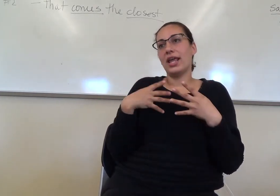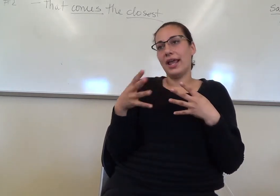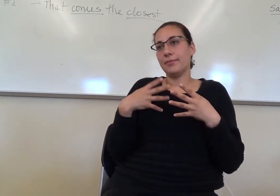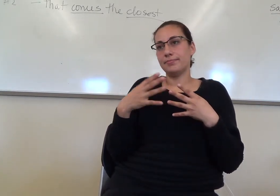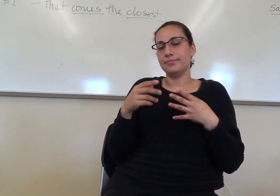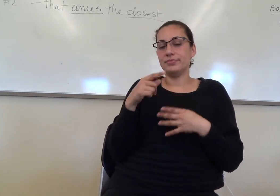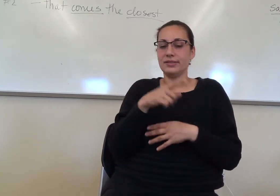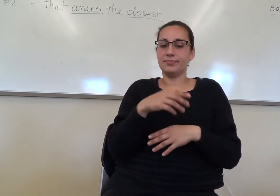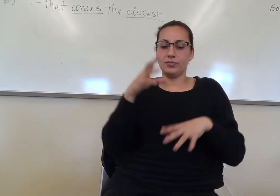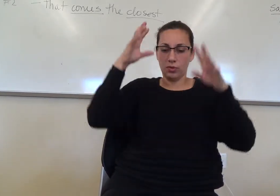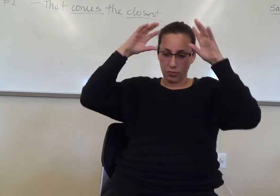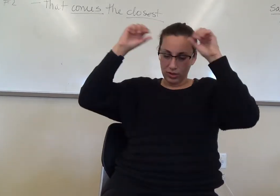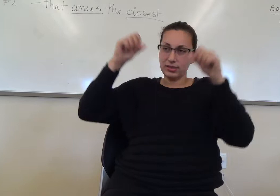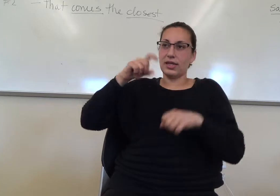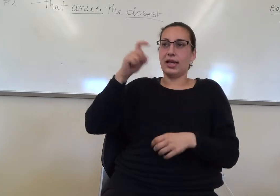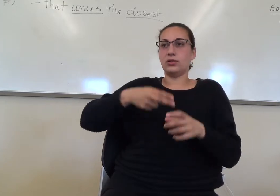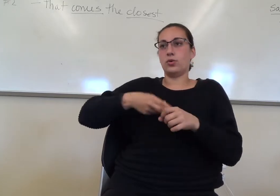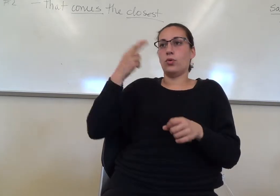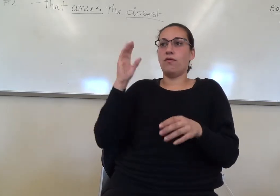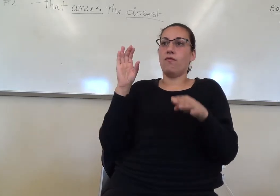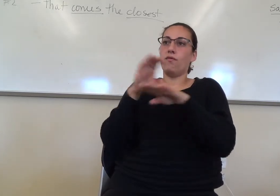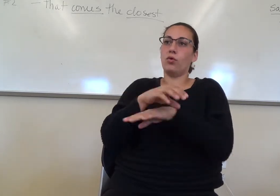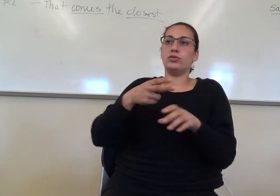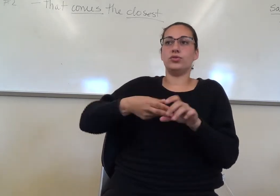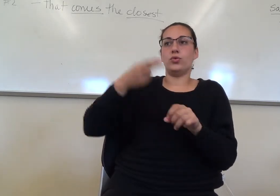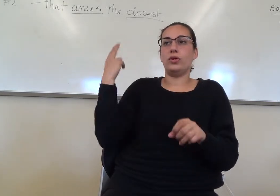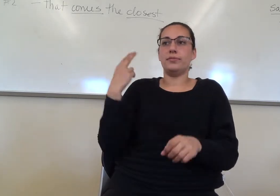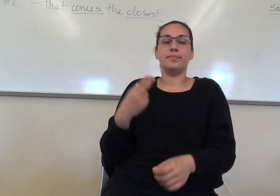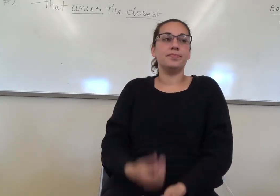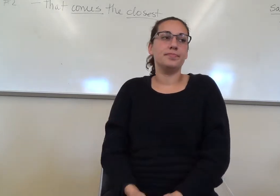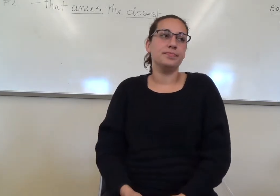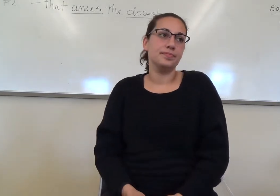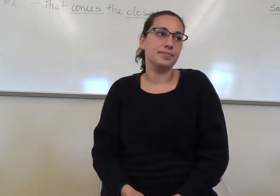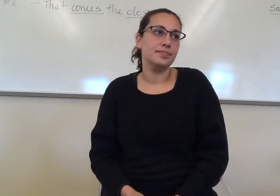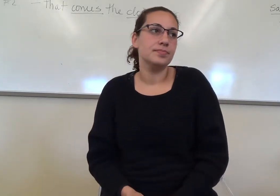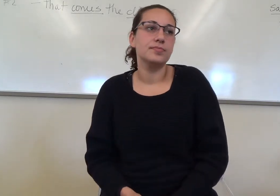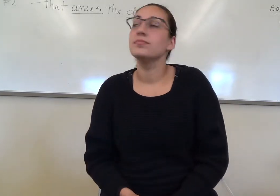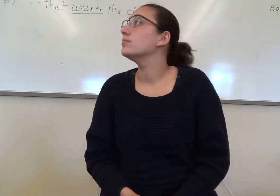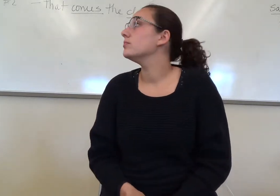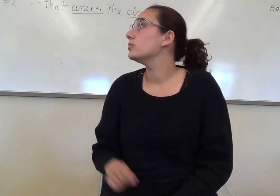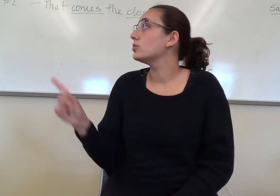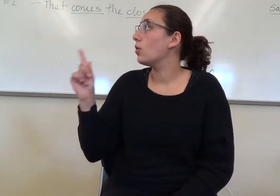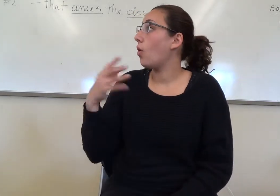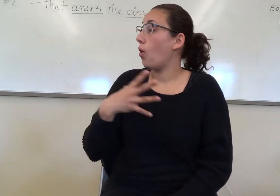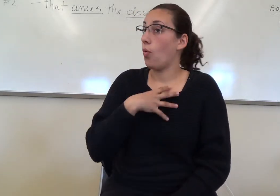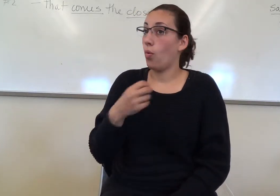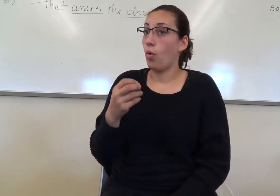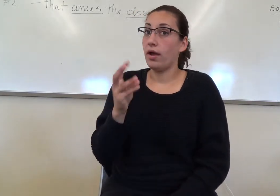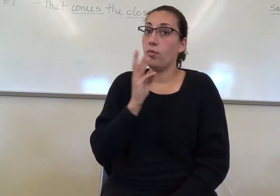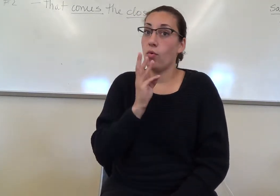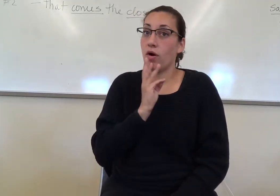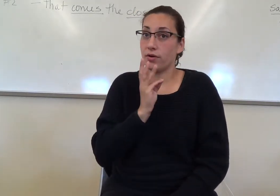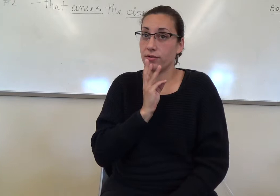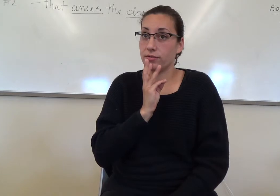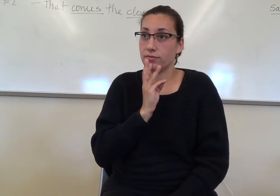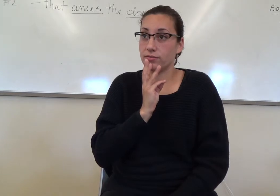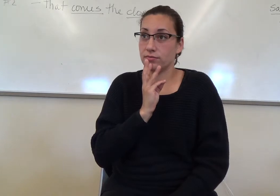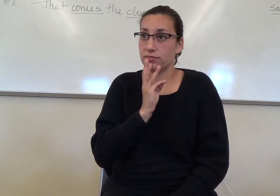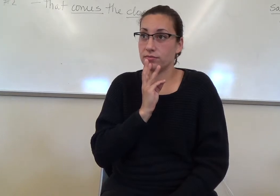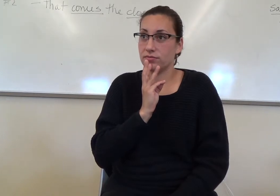was made to quit as president, okay? So these things, Whitewater, they all seem to get the name water in them. Sometimes you hear a